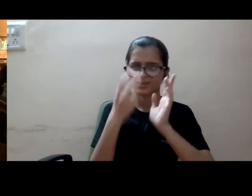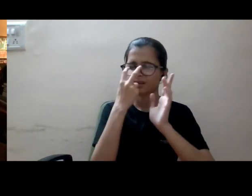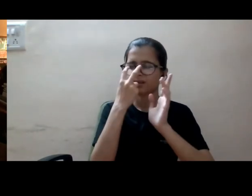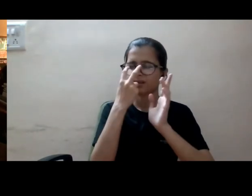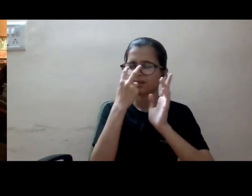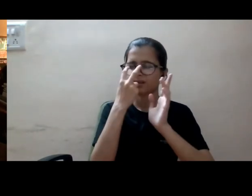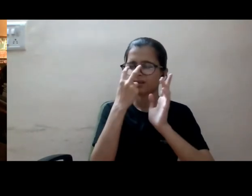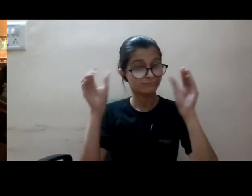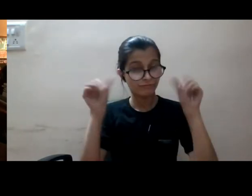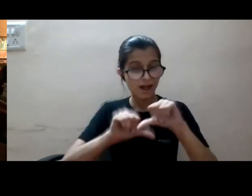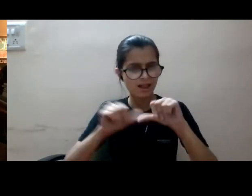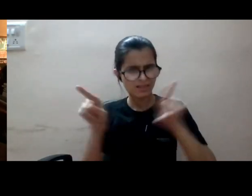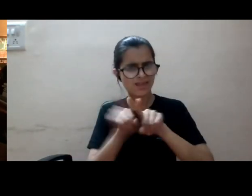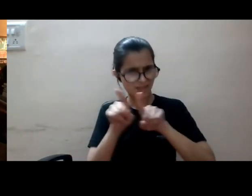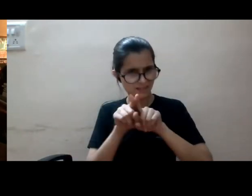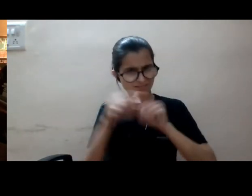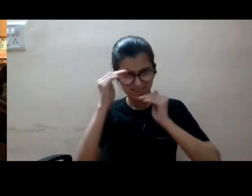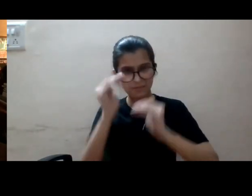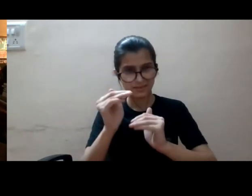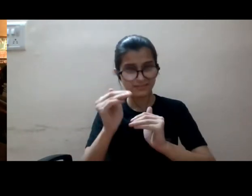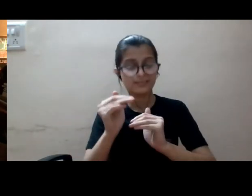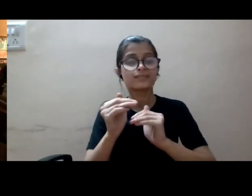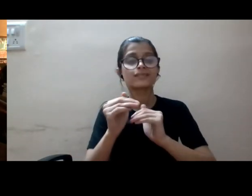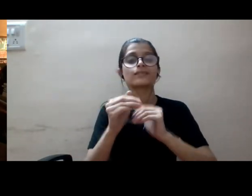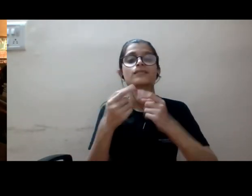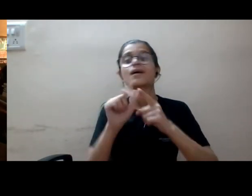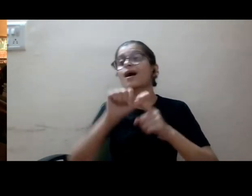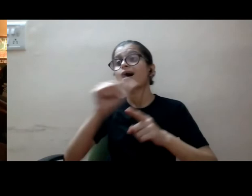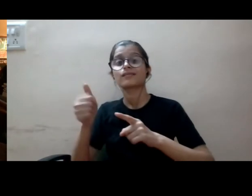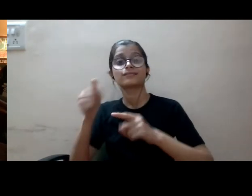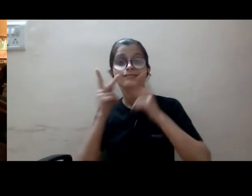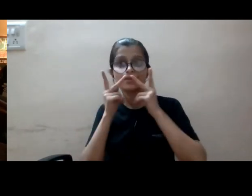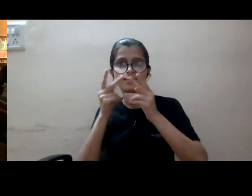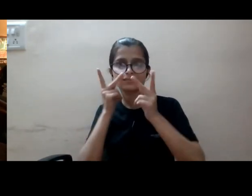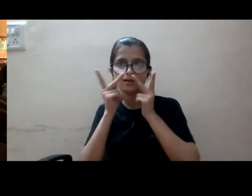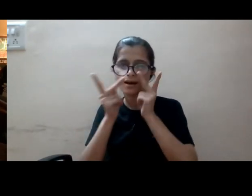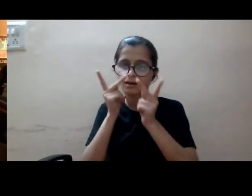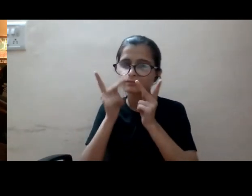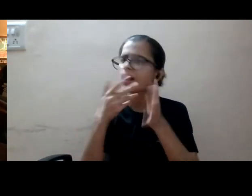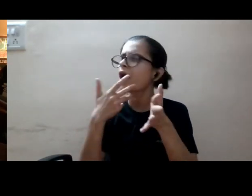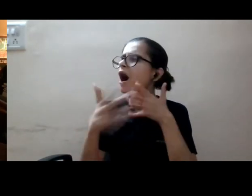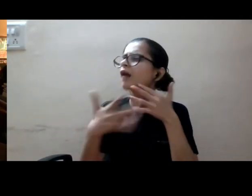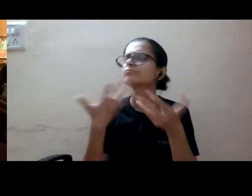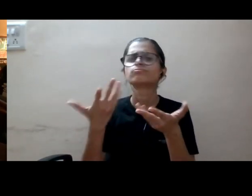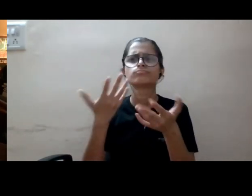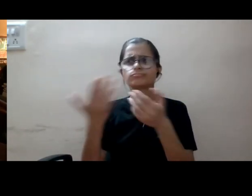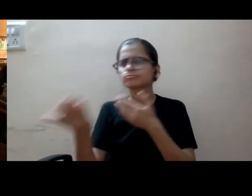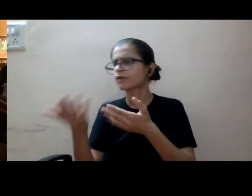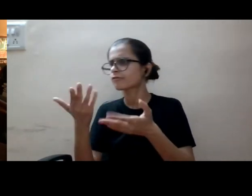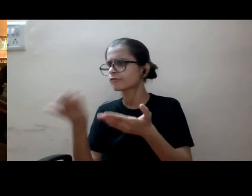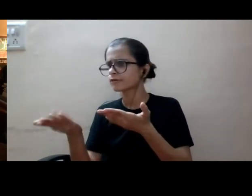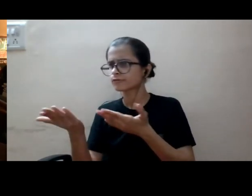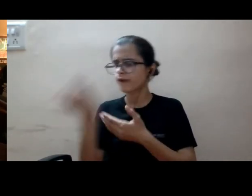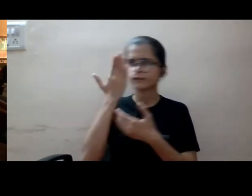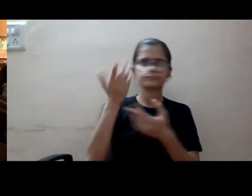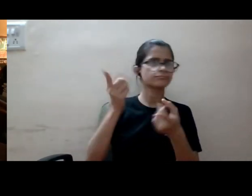because of his sight, right? In other words, he thinks that if you can see what's coming ahead, and, you